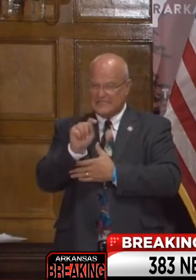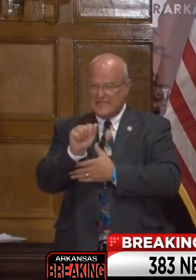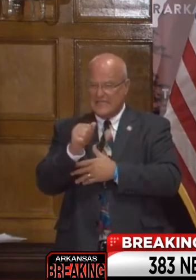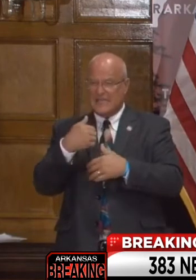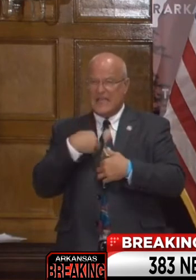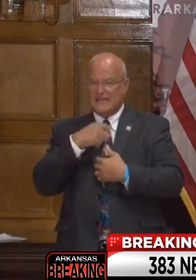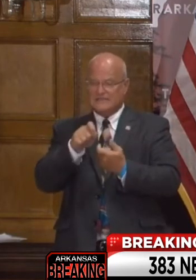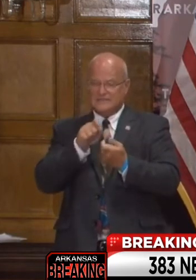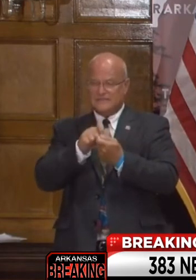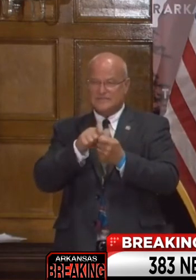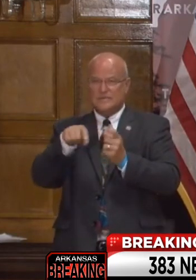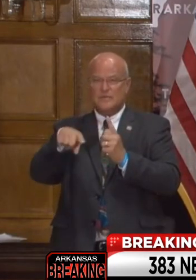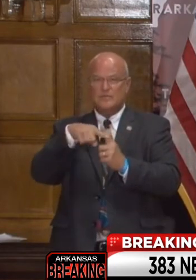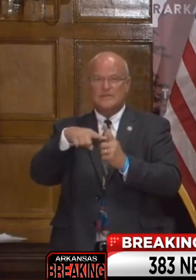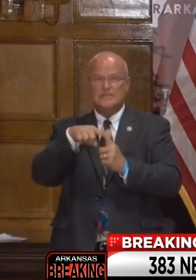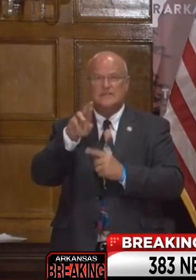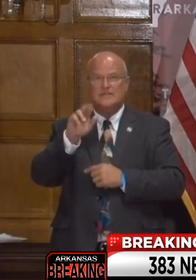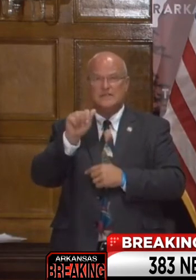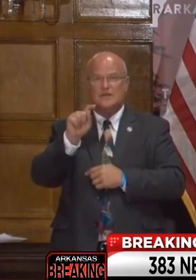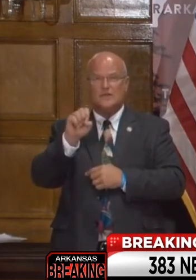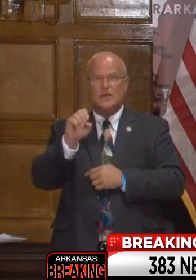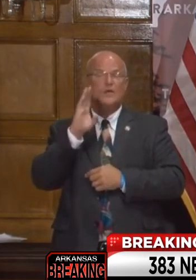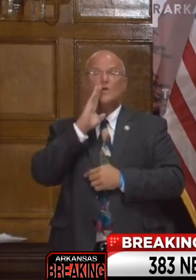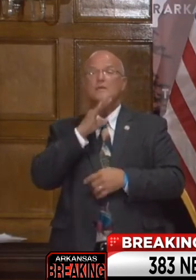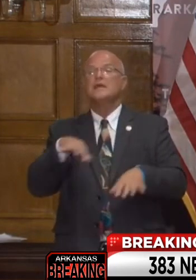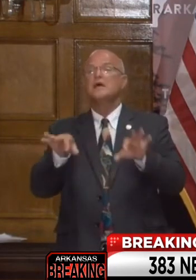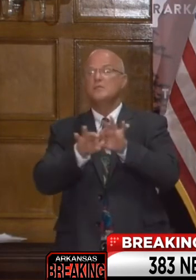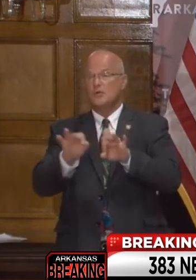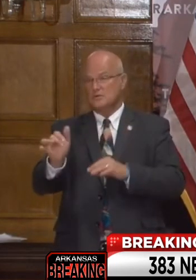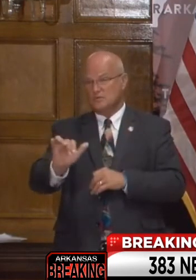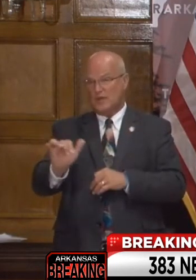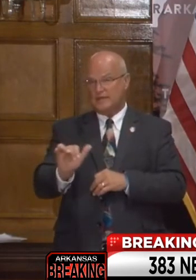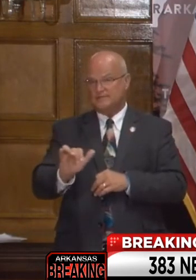an accurate positivity rate is going to be important as well.